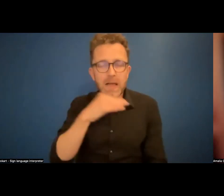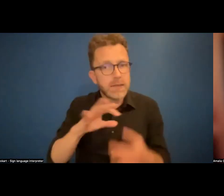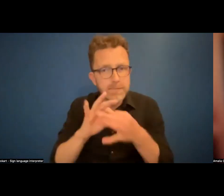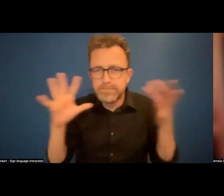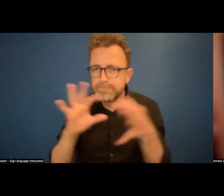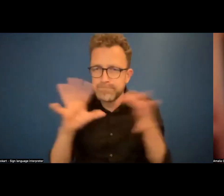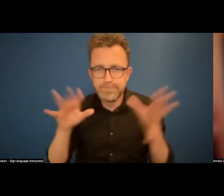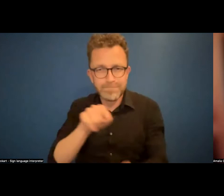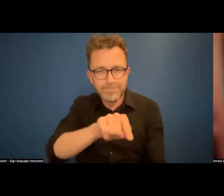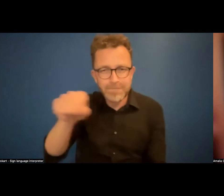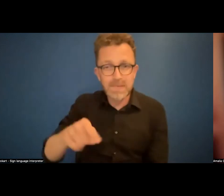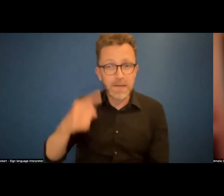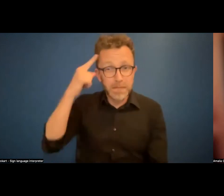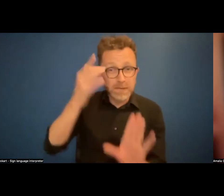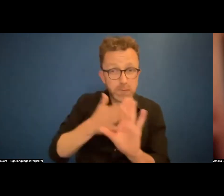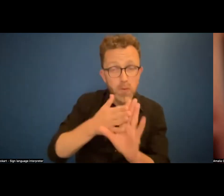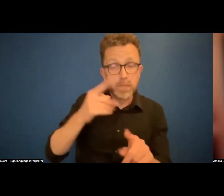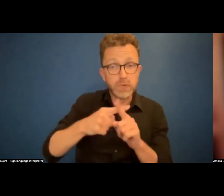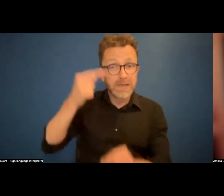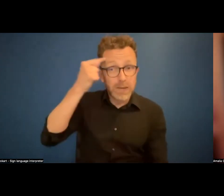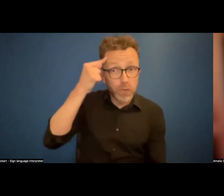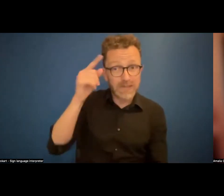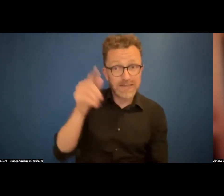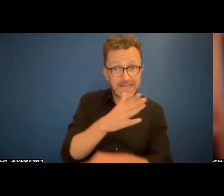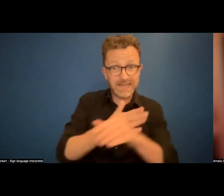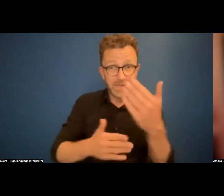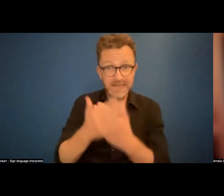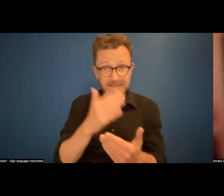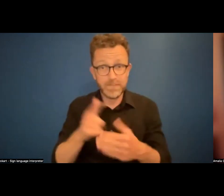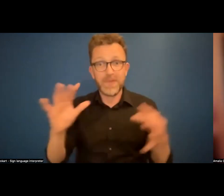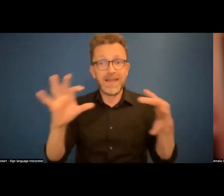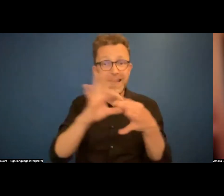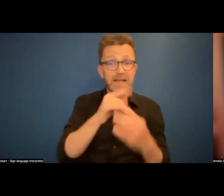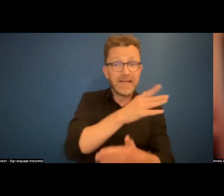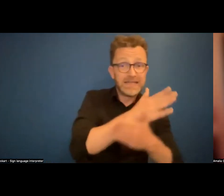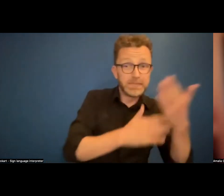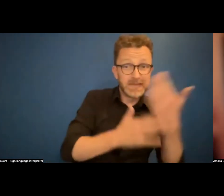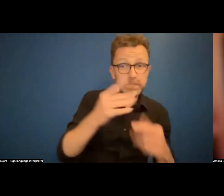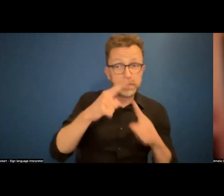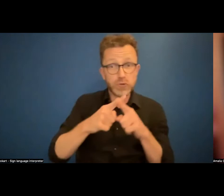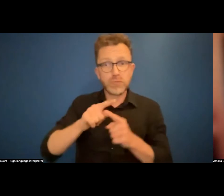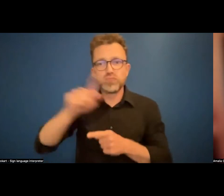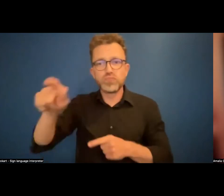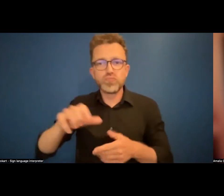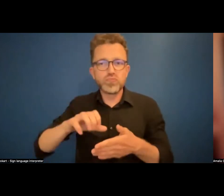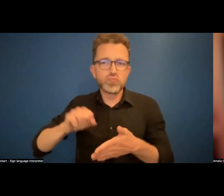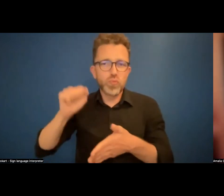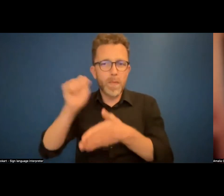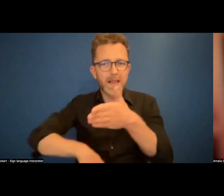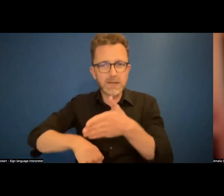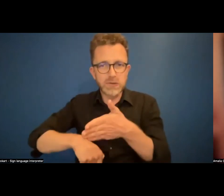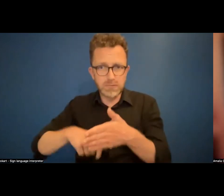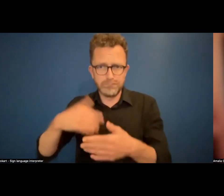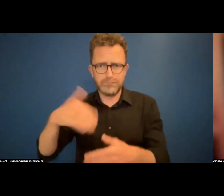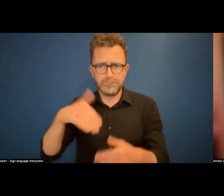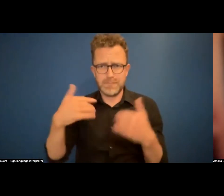of the institutionalisation, I thank the Global Coalition for the invaluable support it has given to us in the draft of